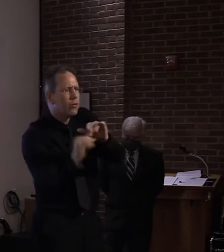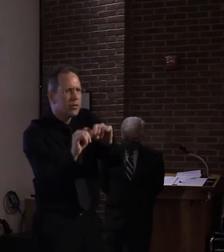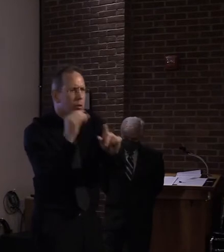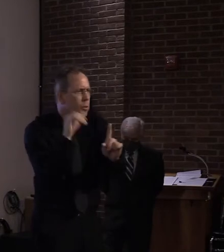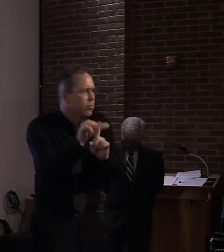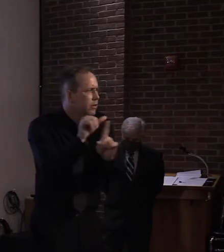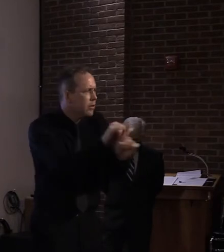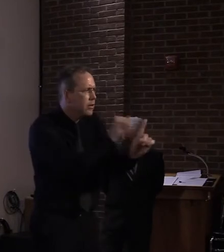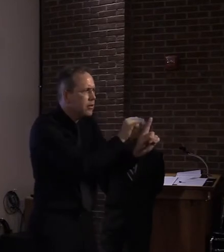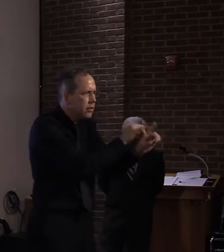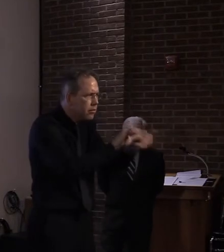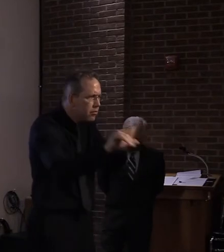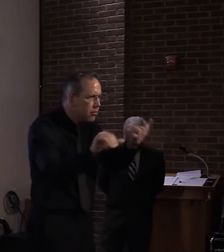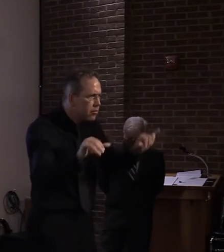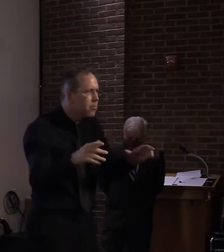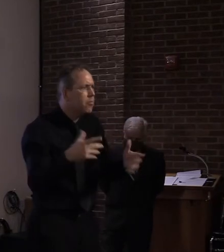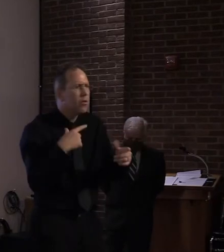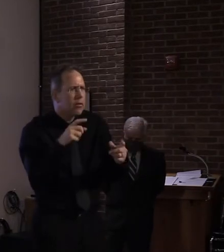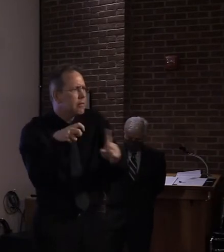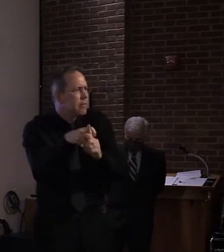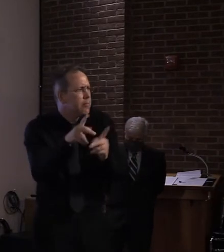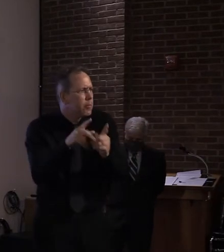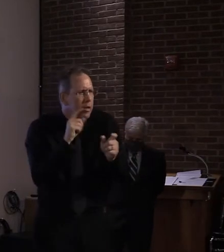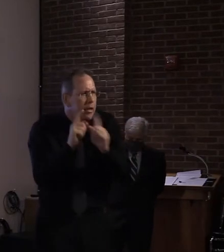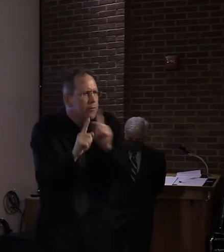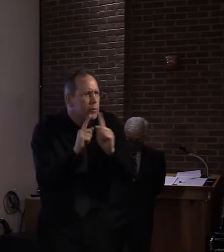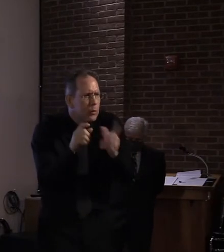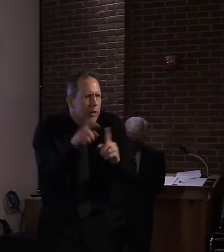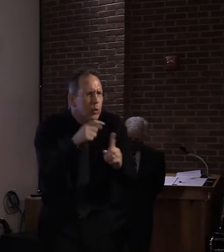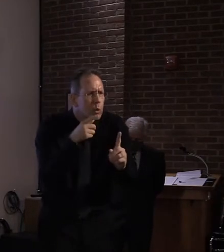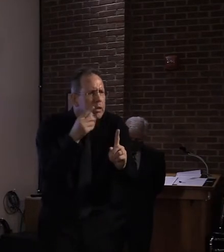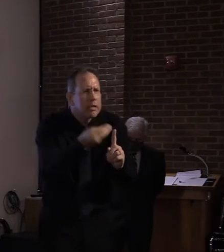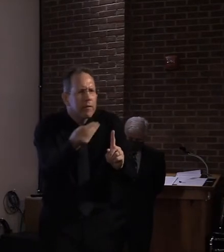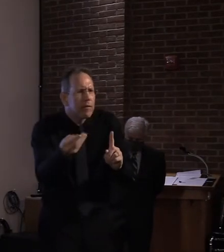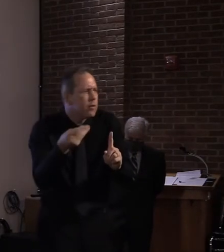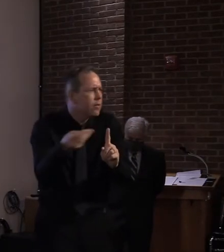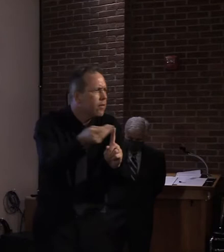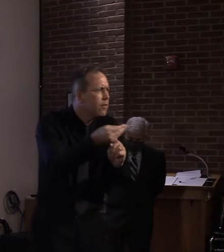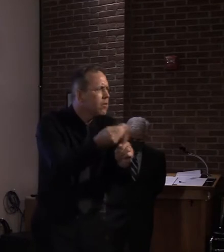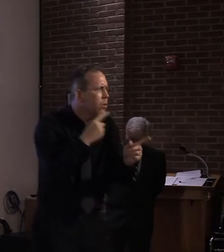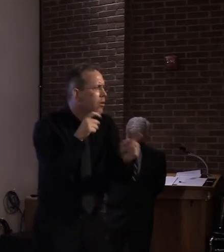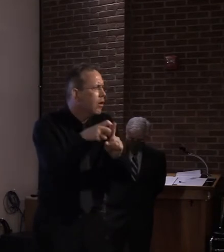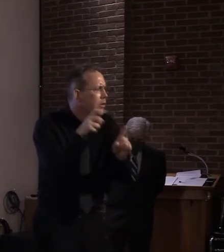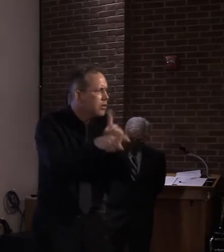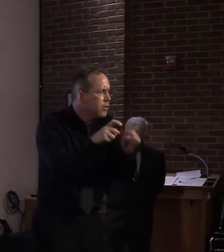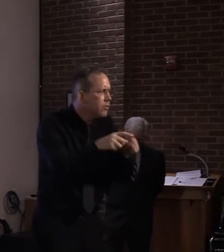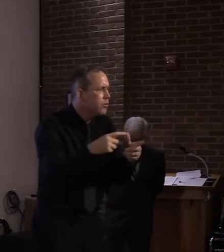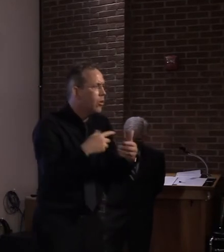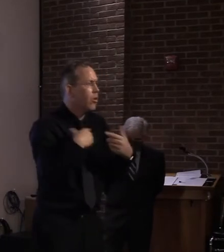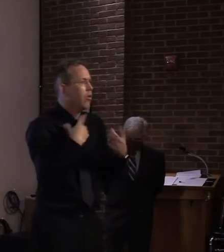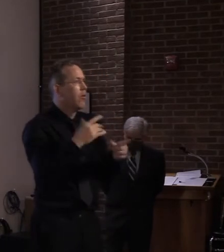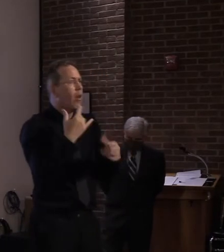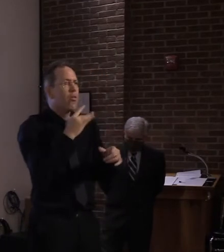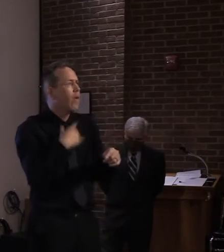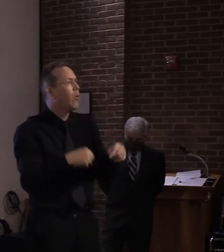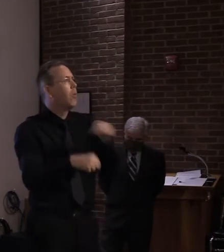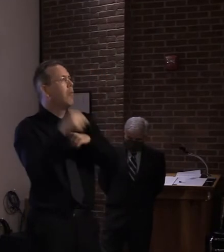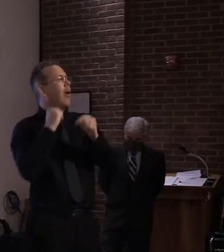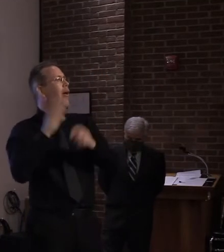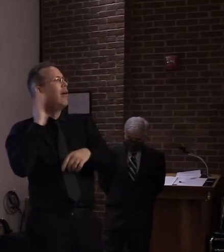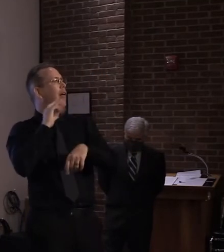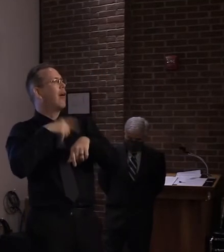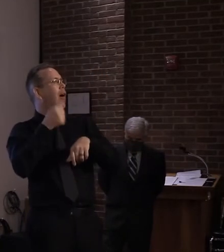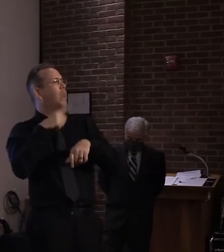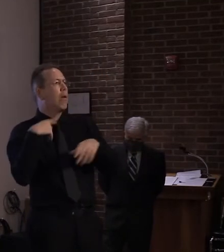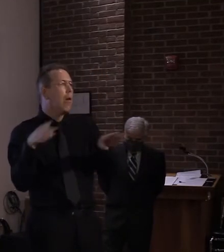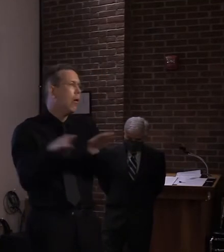are contact traced. We don't need to necessarily go back and shut everything down and stay at home